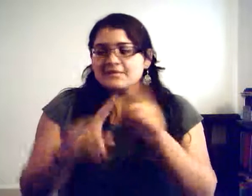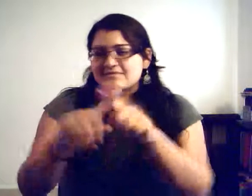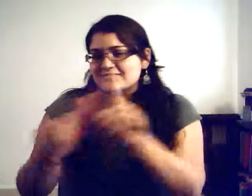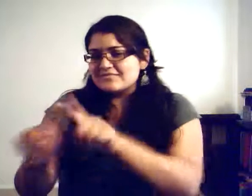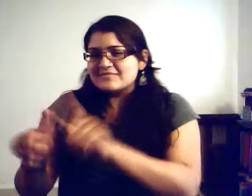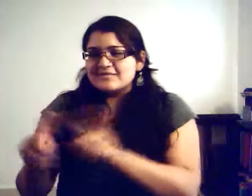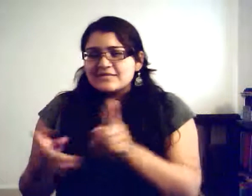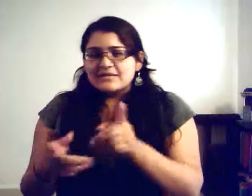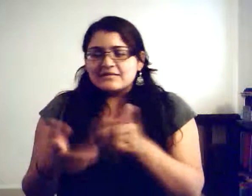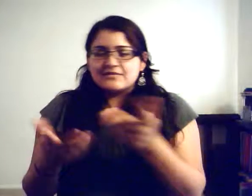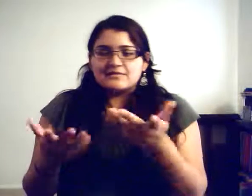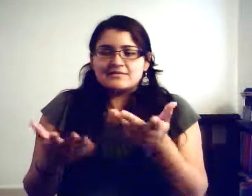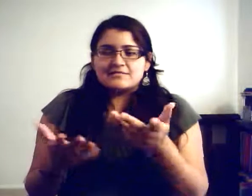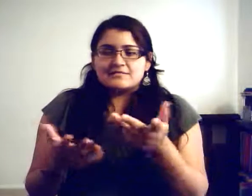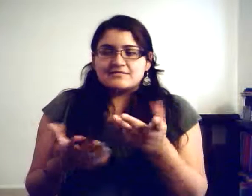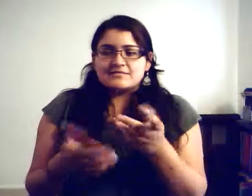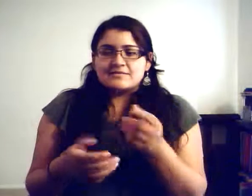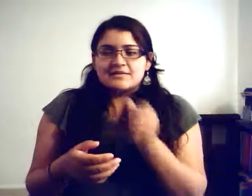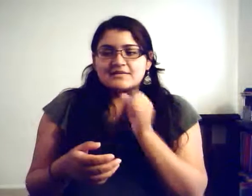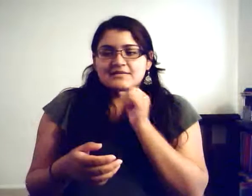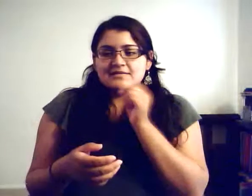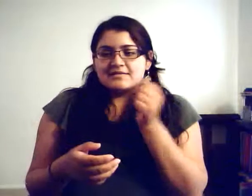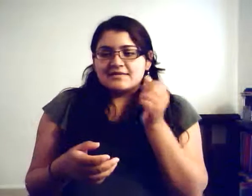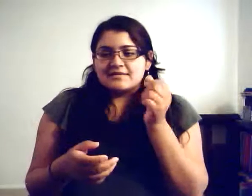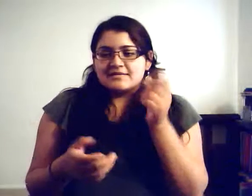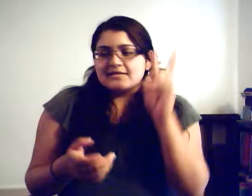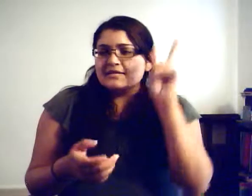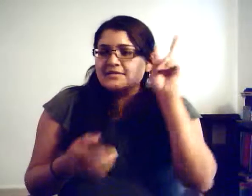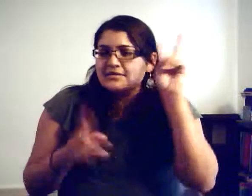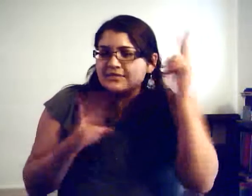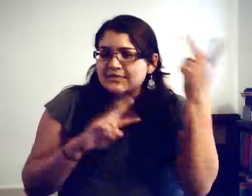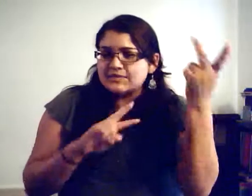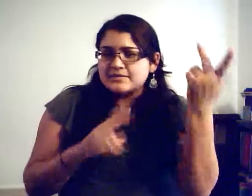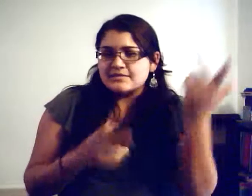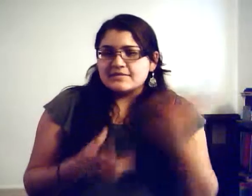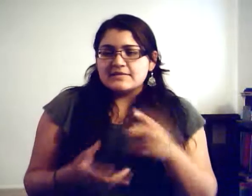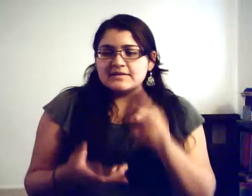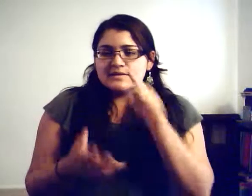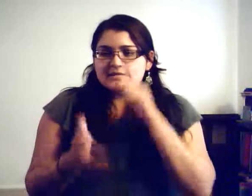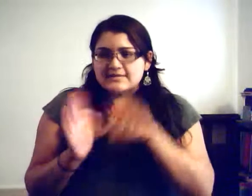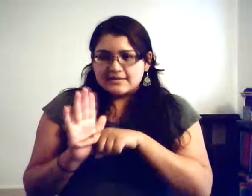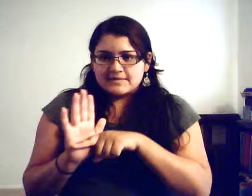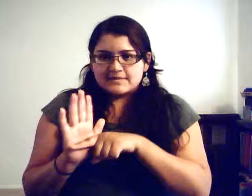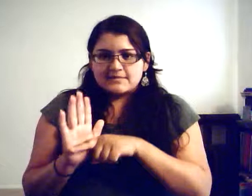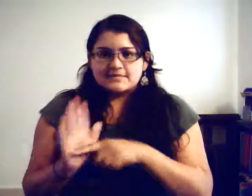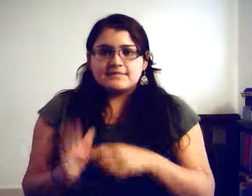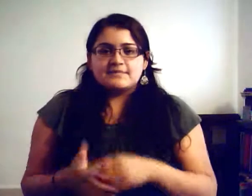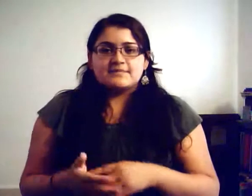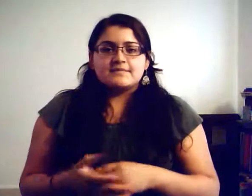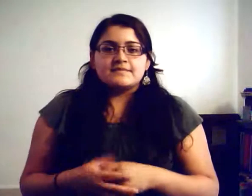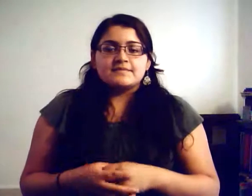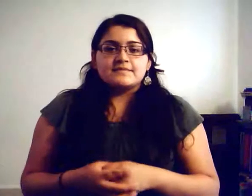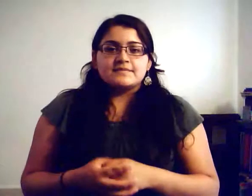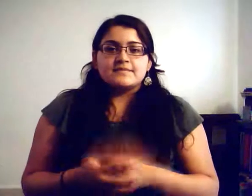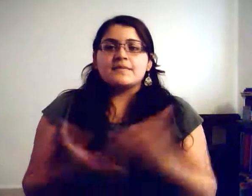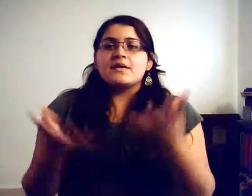coherence or any sort of theme. So I like to think about giving my students assignments that are related to a